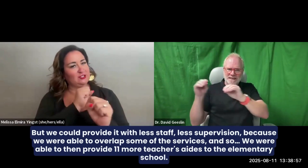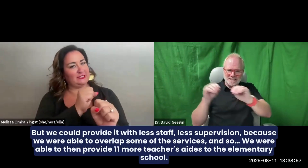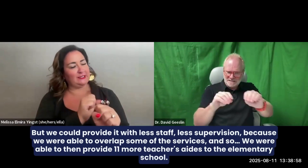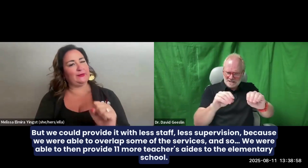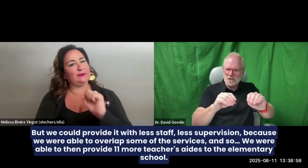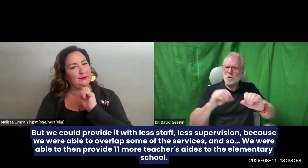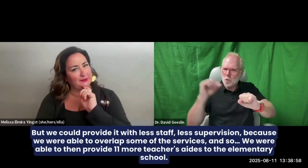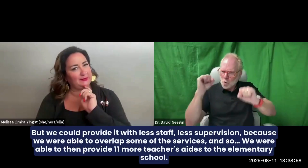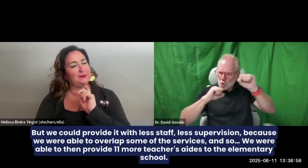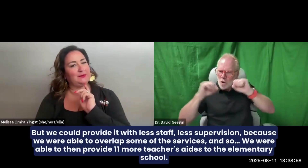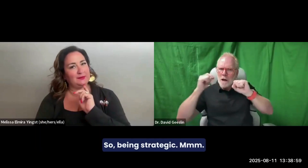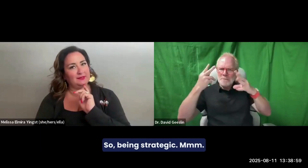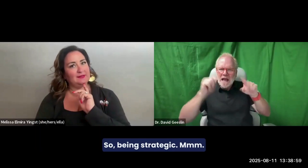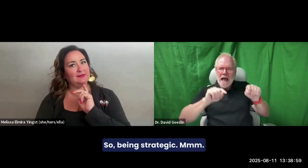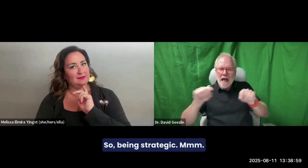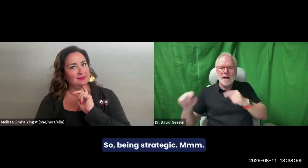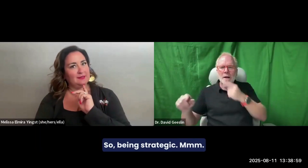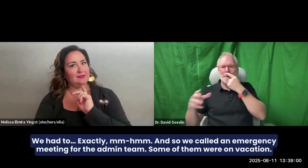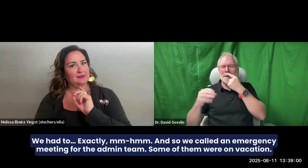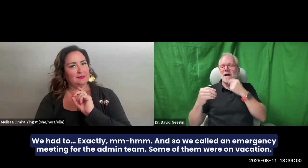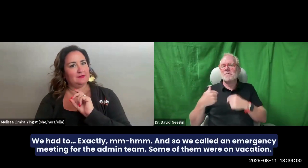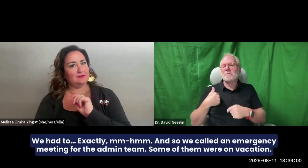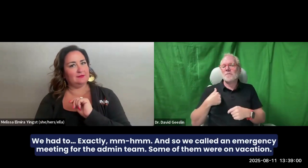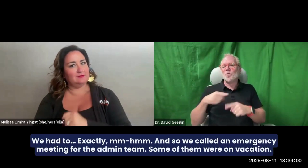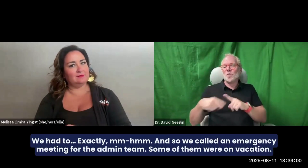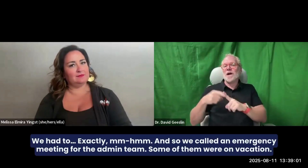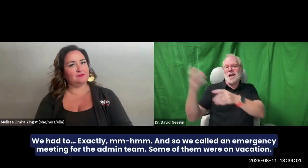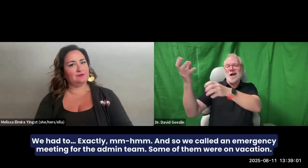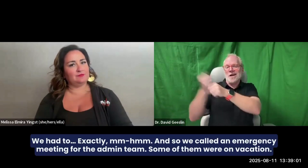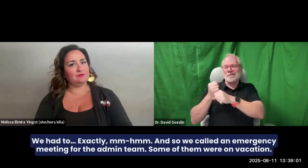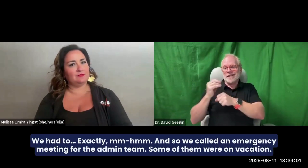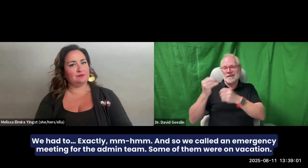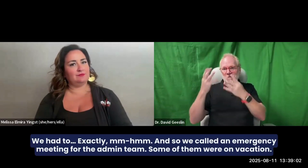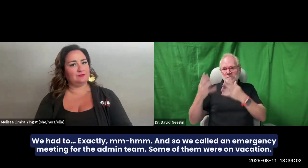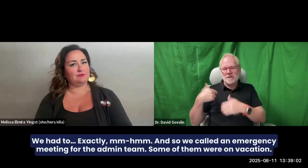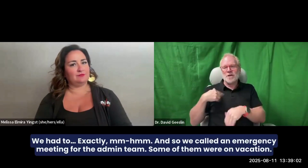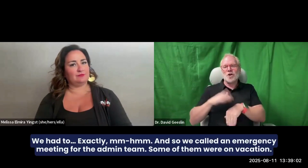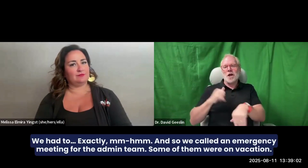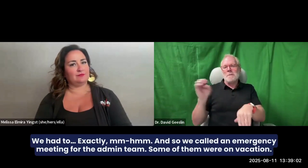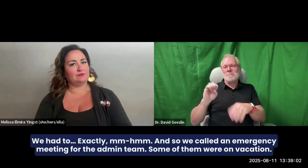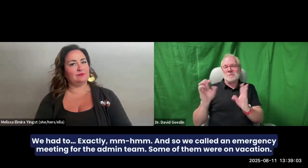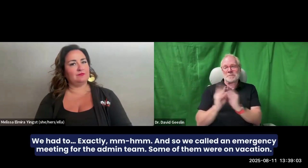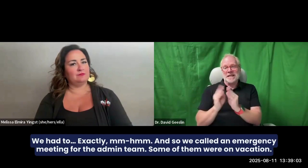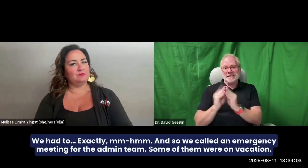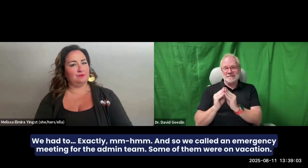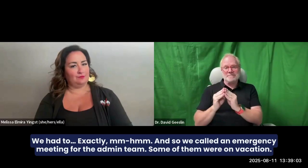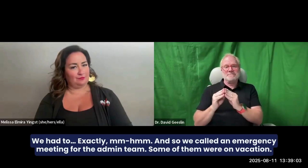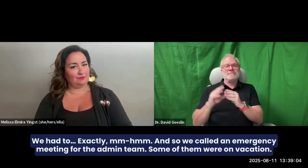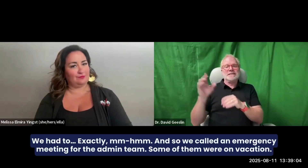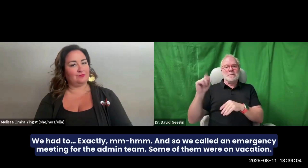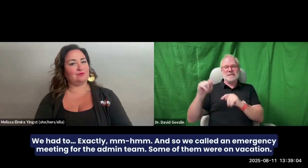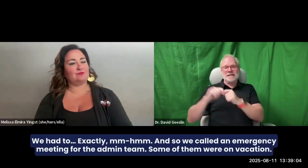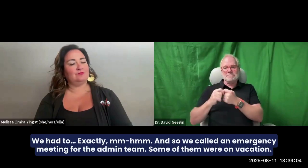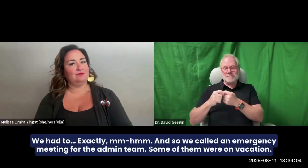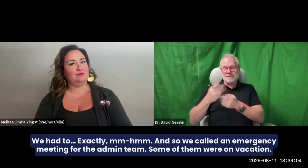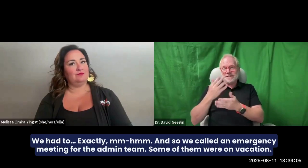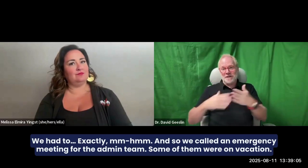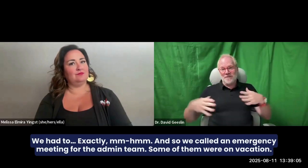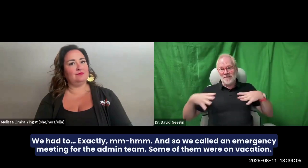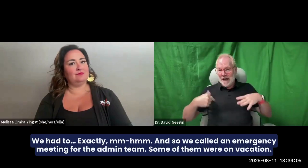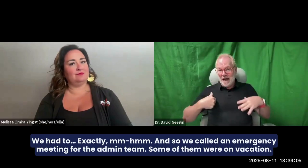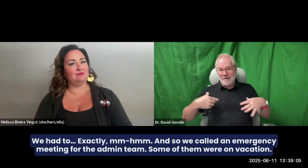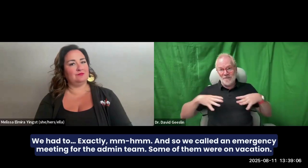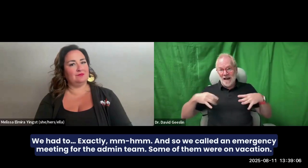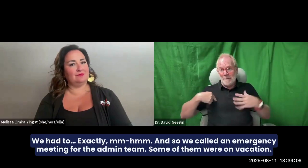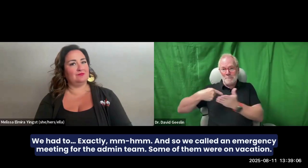to the elementary school. So We had to being strategic. Mm. exactly. And so we called an emergency